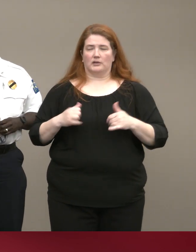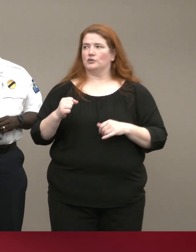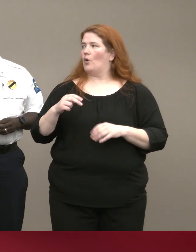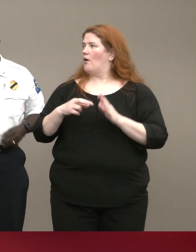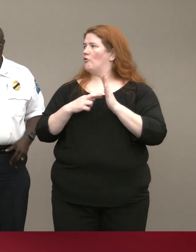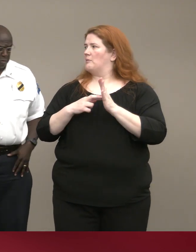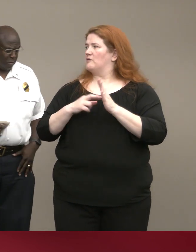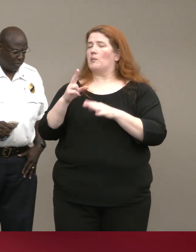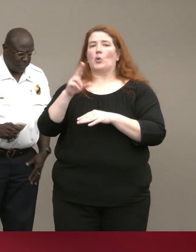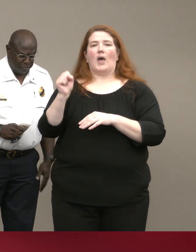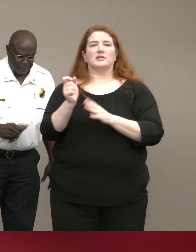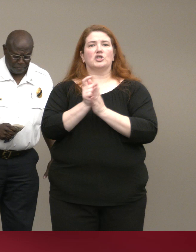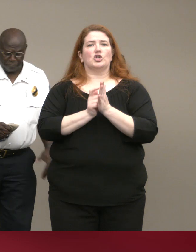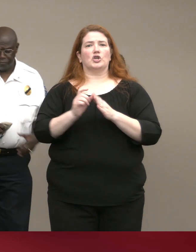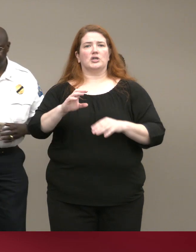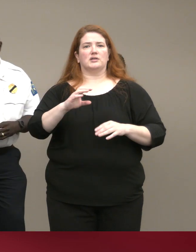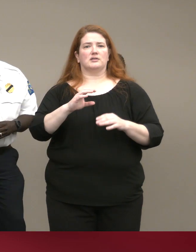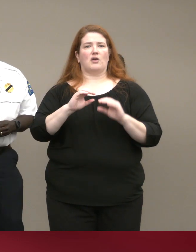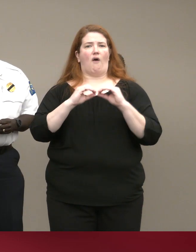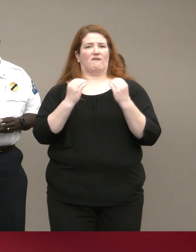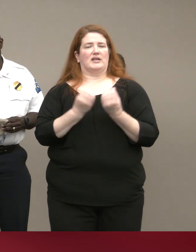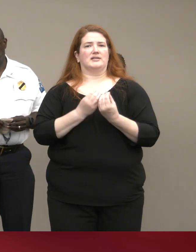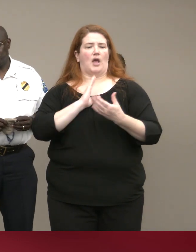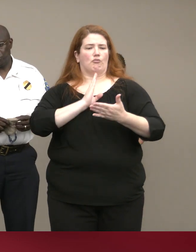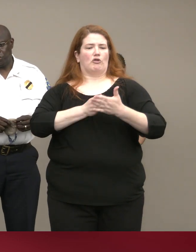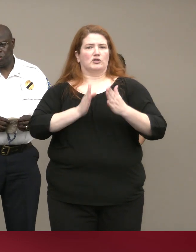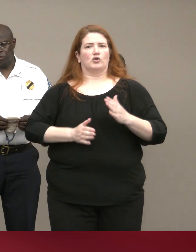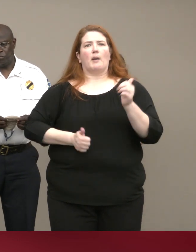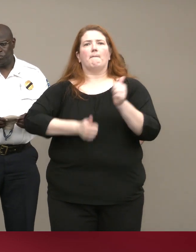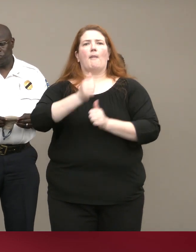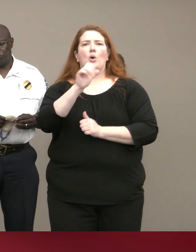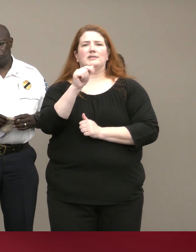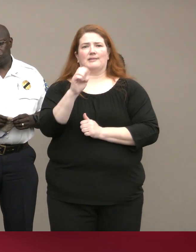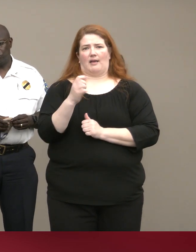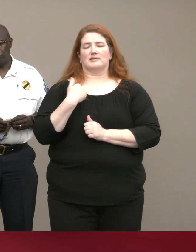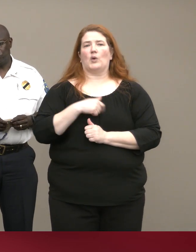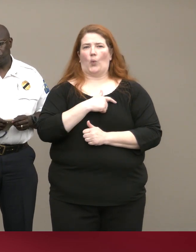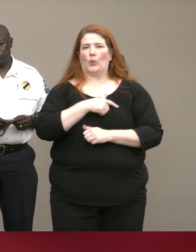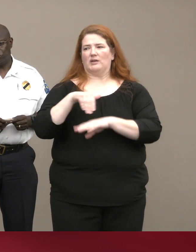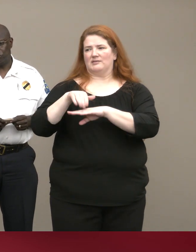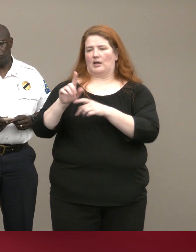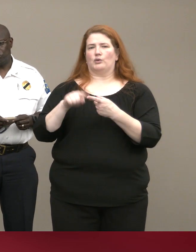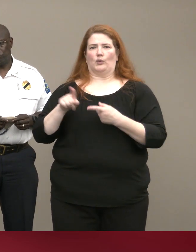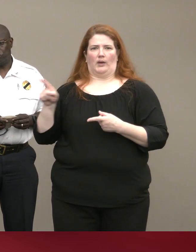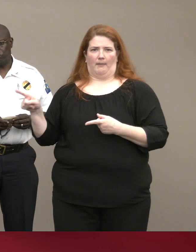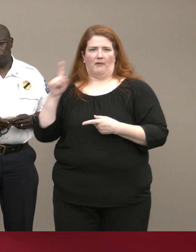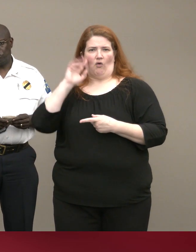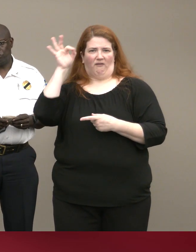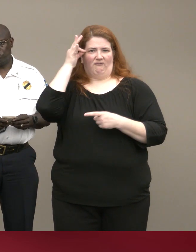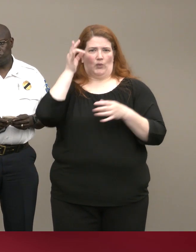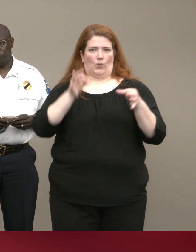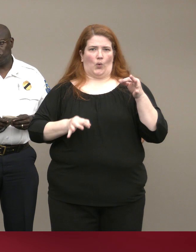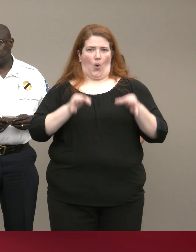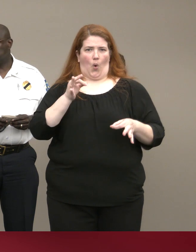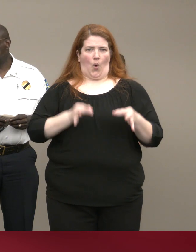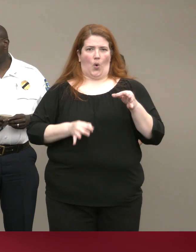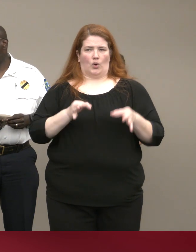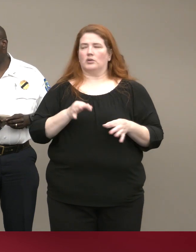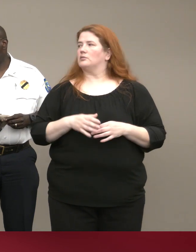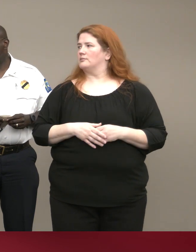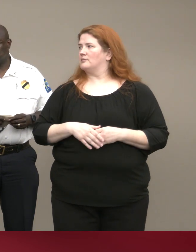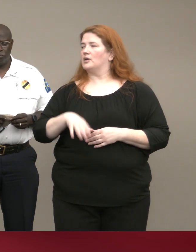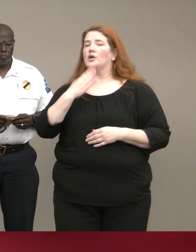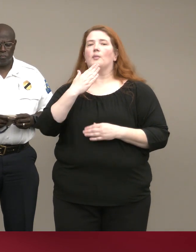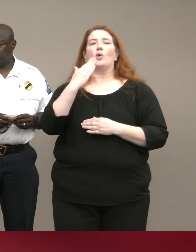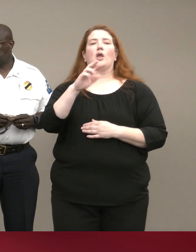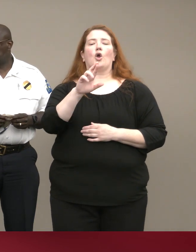United States Attorney's Office who's a prosecutor on most of the cases that we send over to the federal court. Rodney. Good